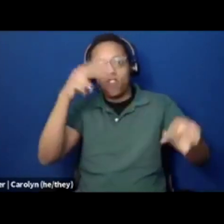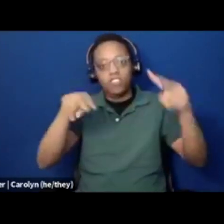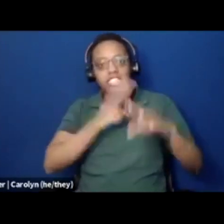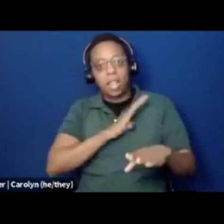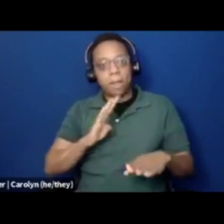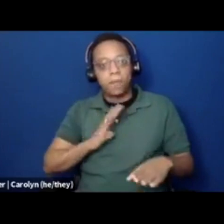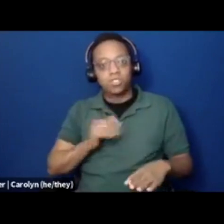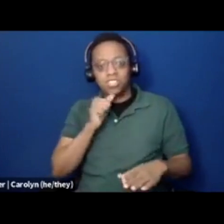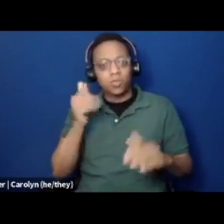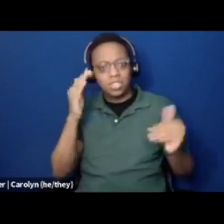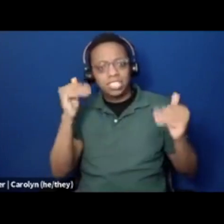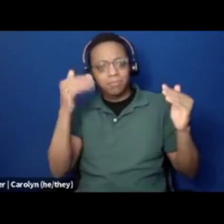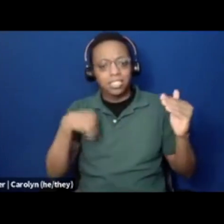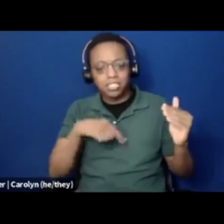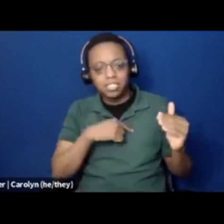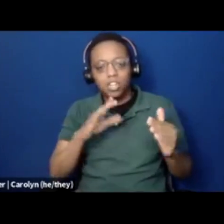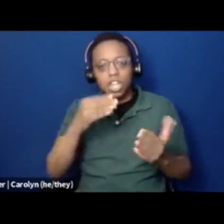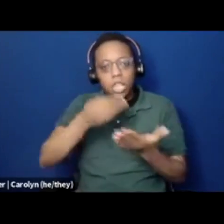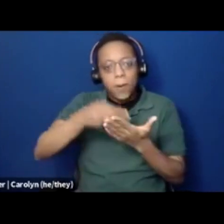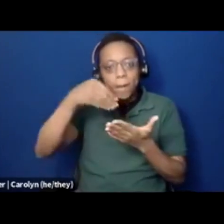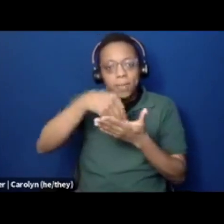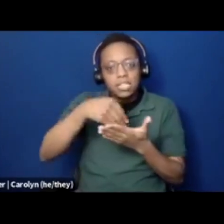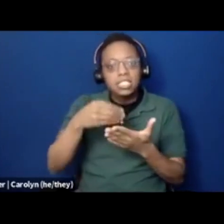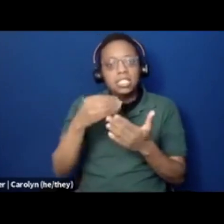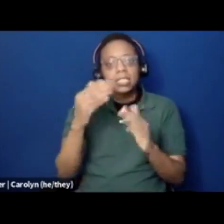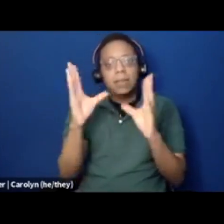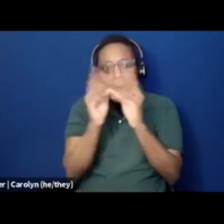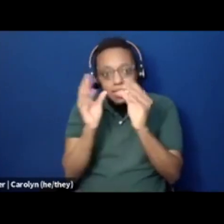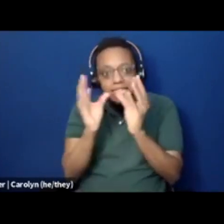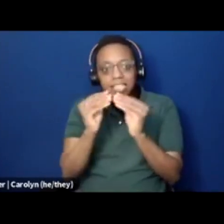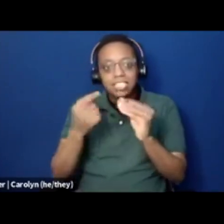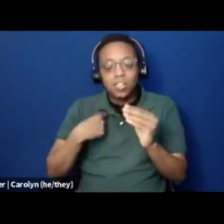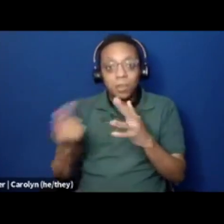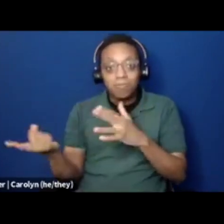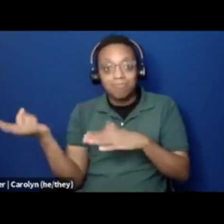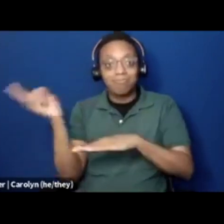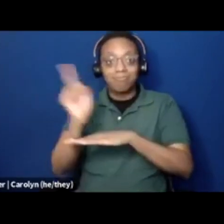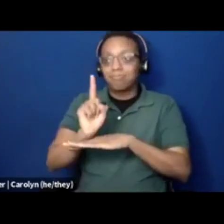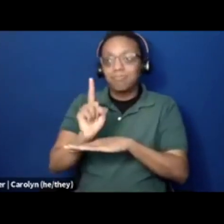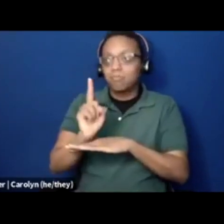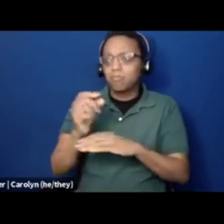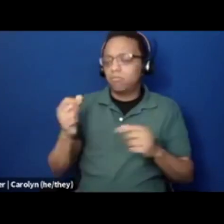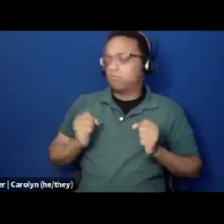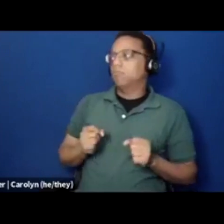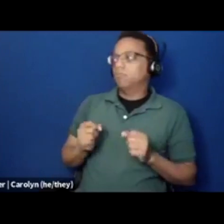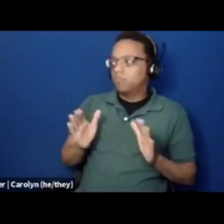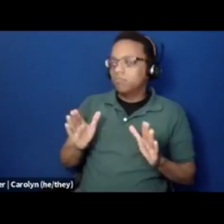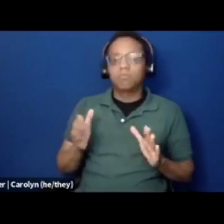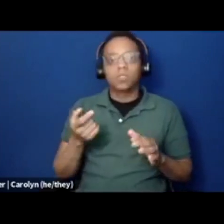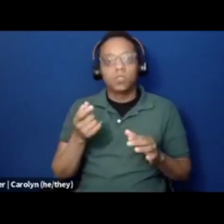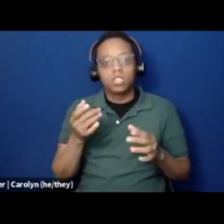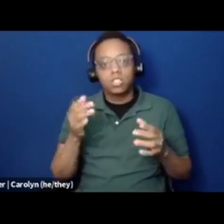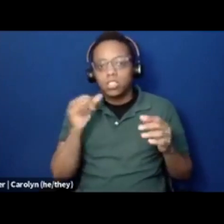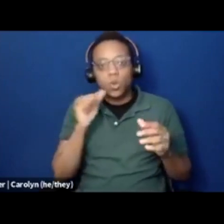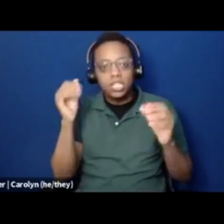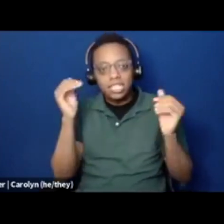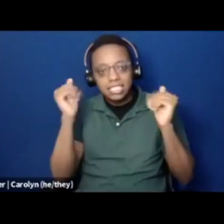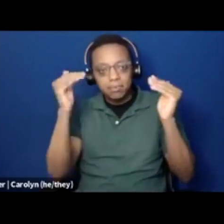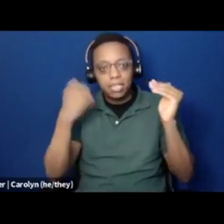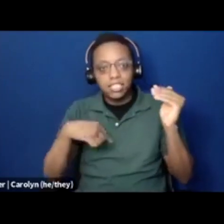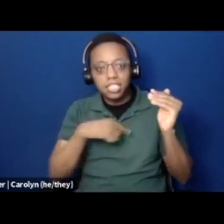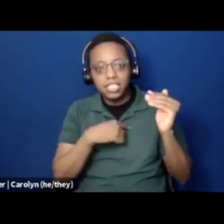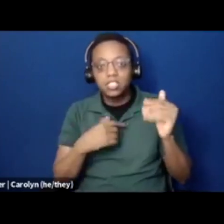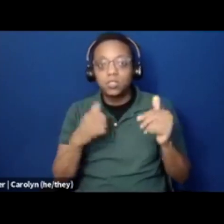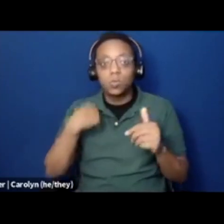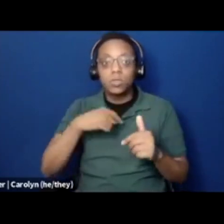at their budget meetings, their county meetings. They don't expect us to show up at those things. So we need to